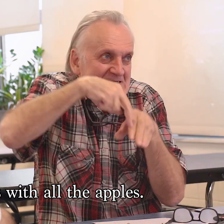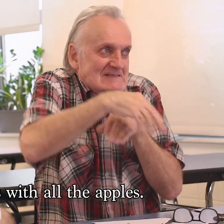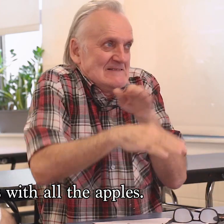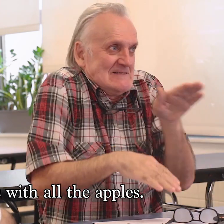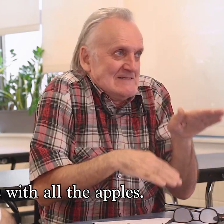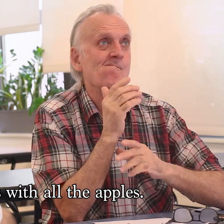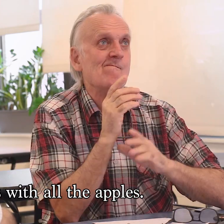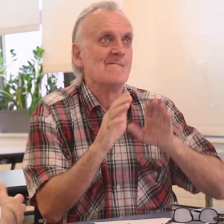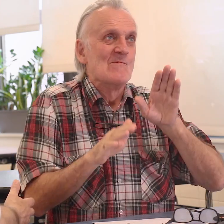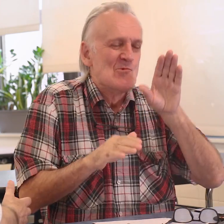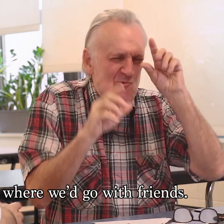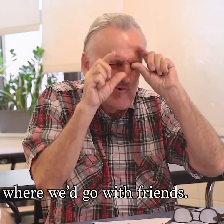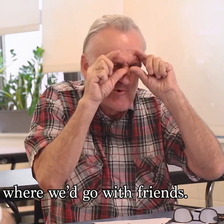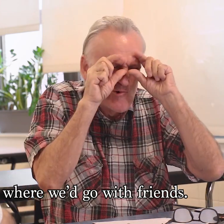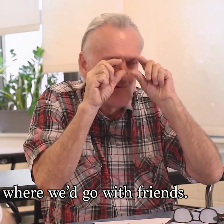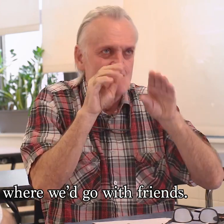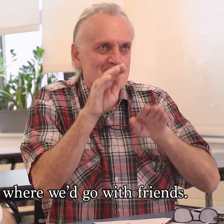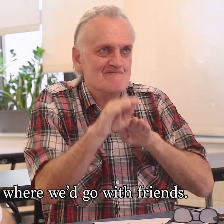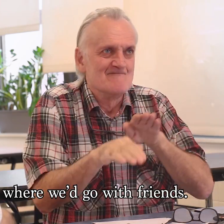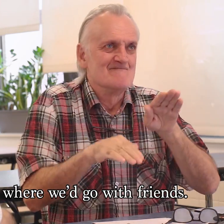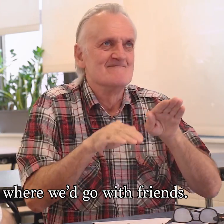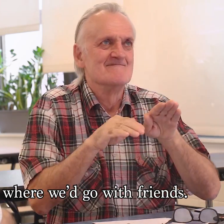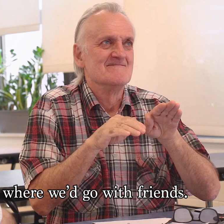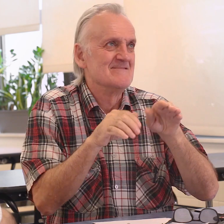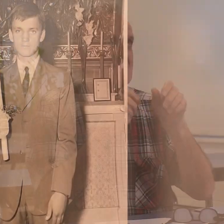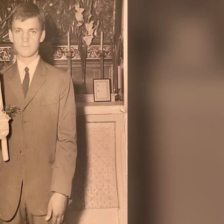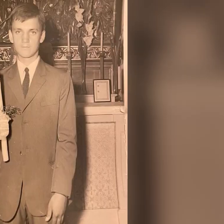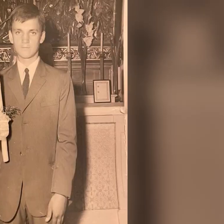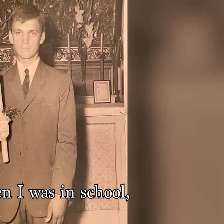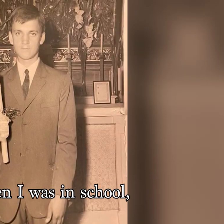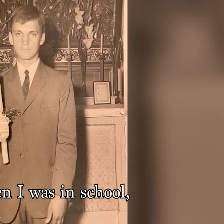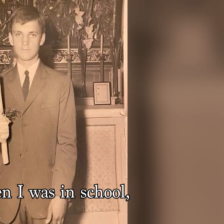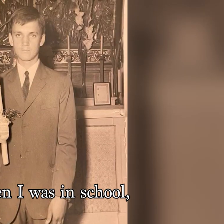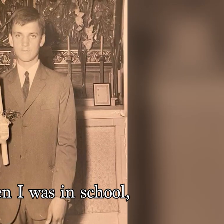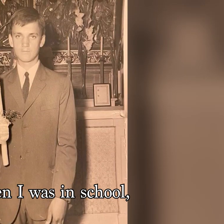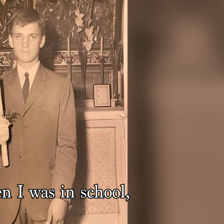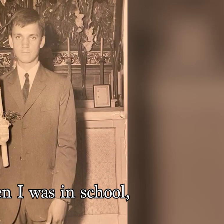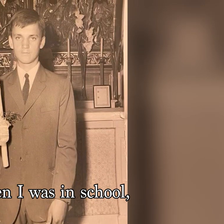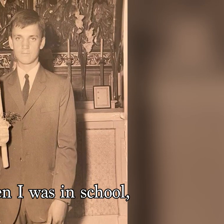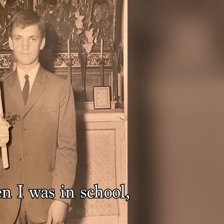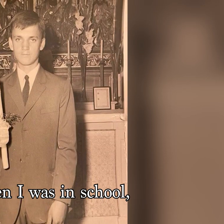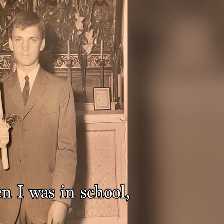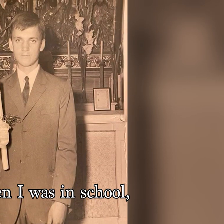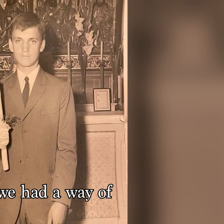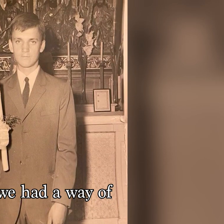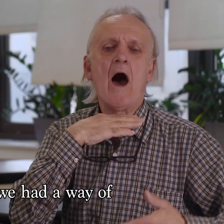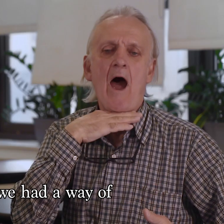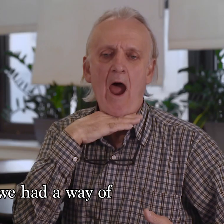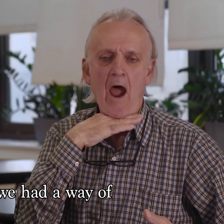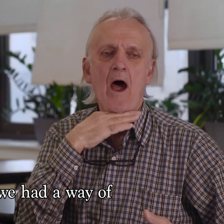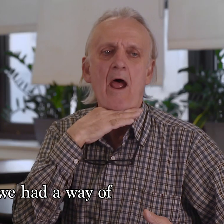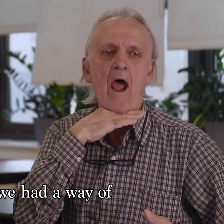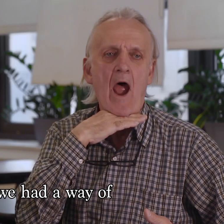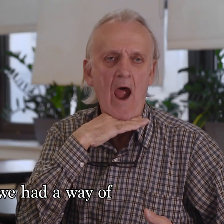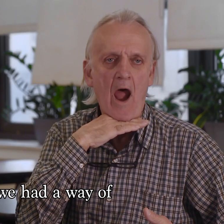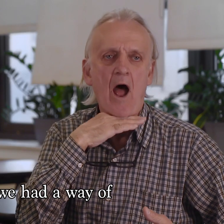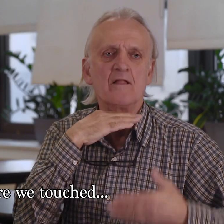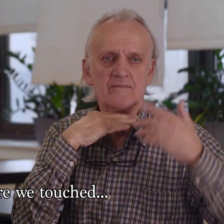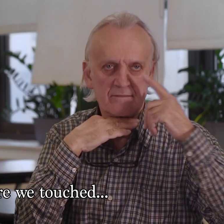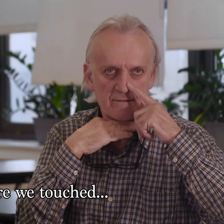apples, things like this, where we'd go with friends. So when I was in school, had a way of where we touch,